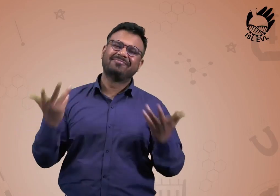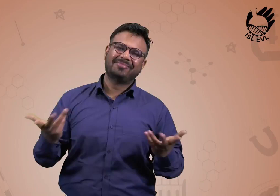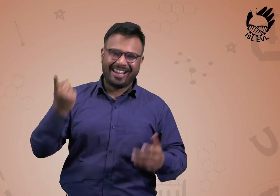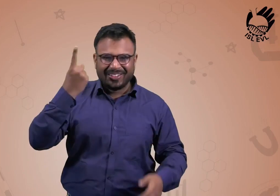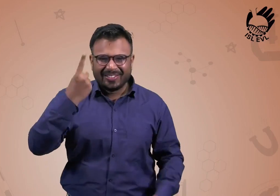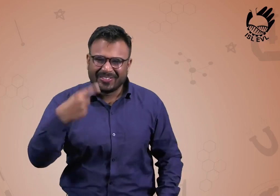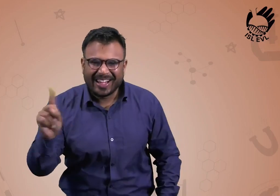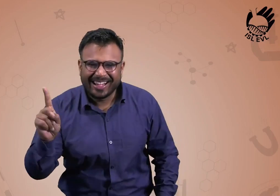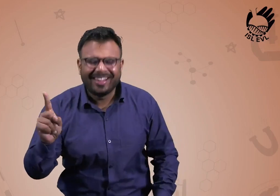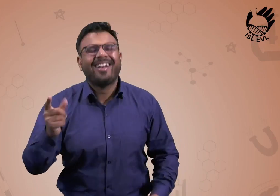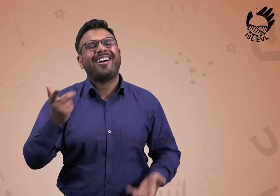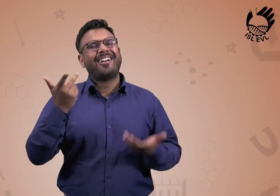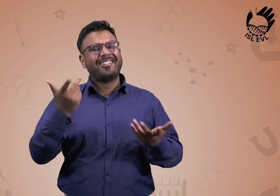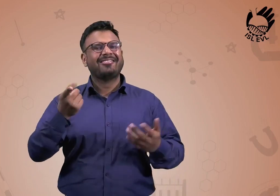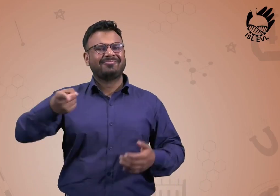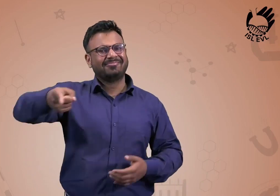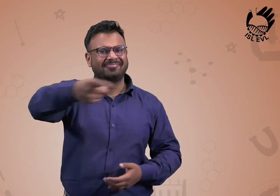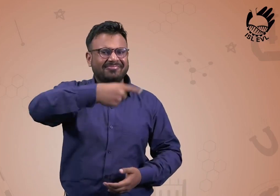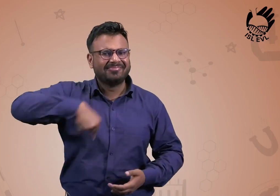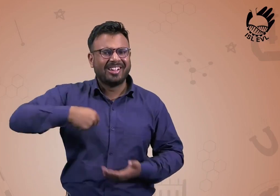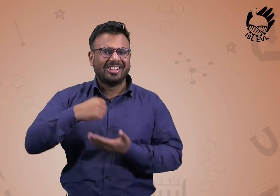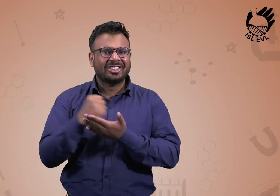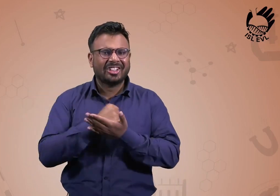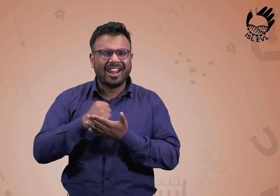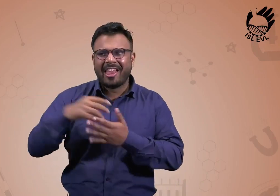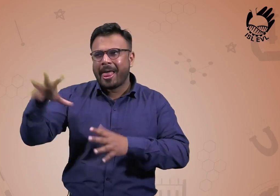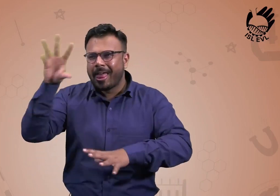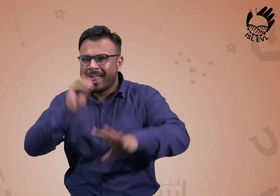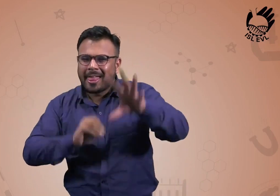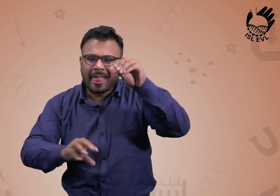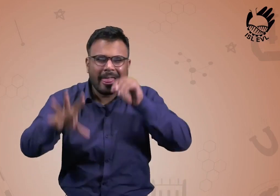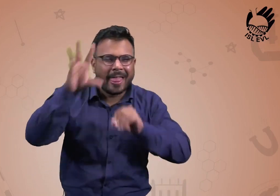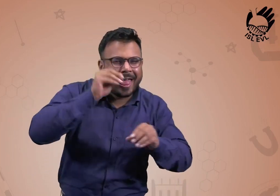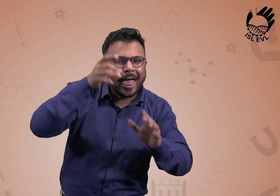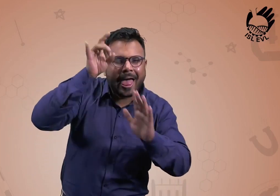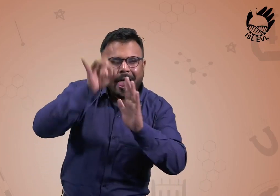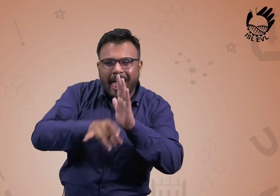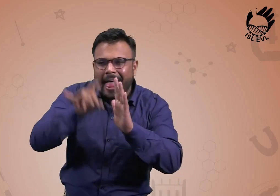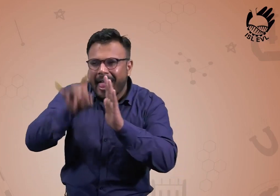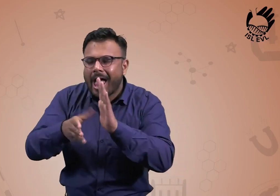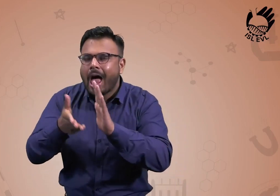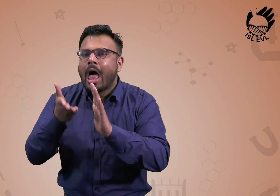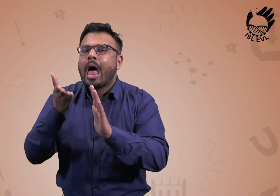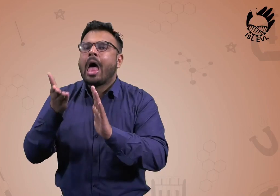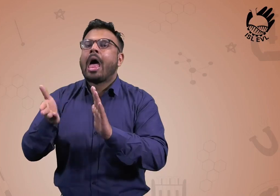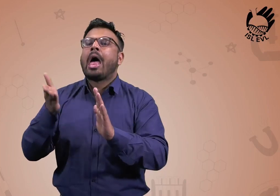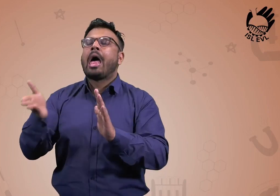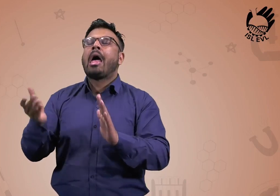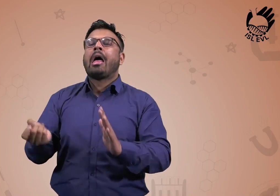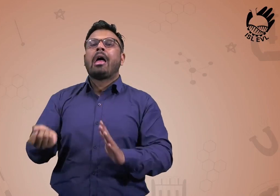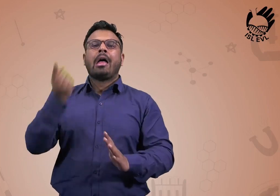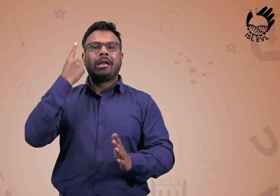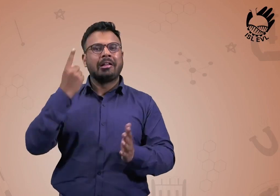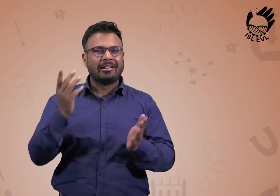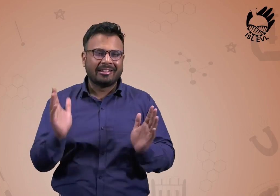Being deaf, growing up, I wondered how hearing people's ears